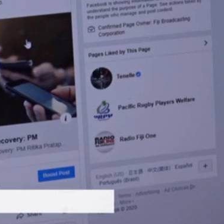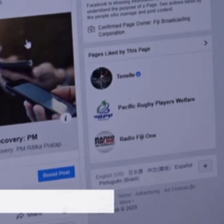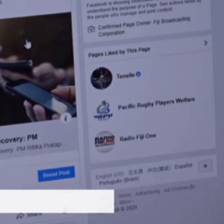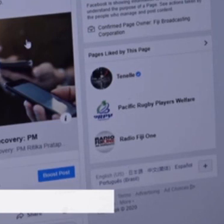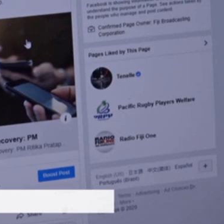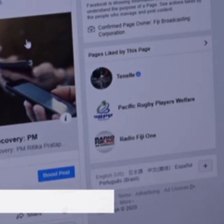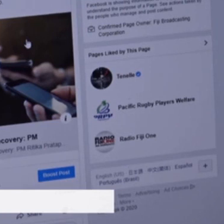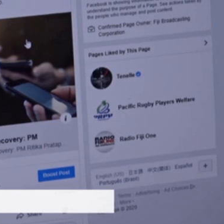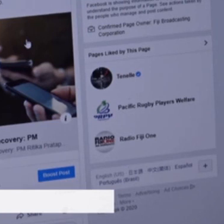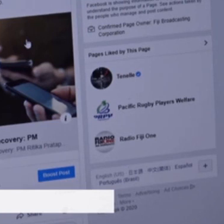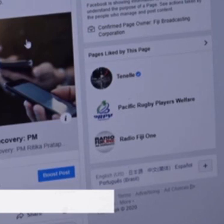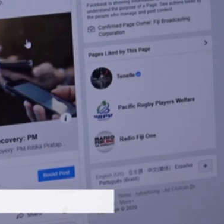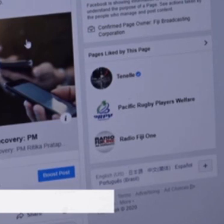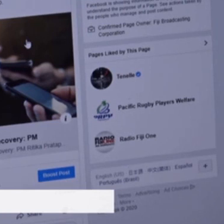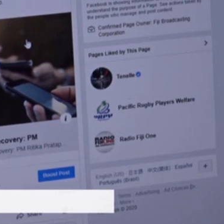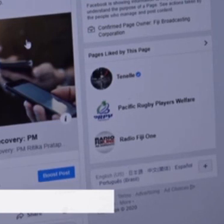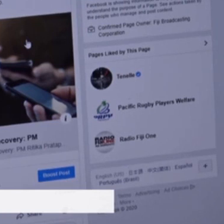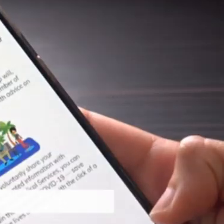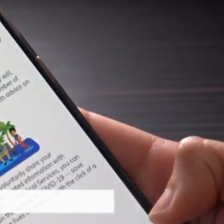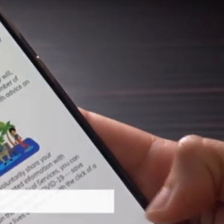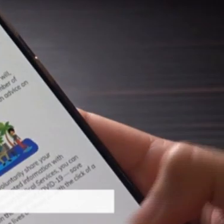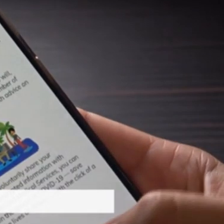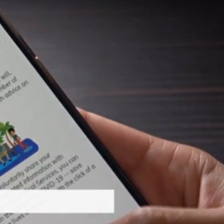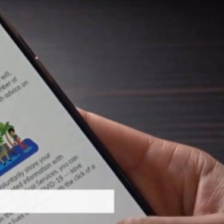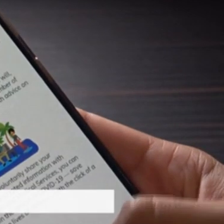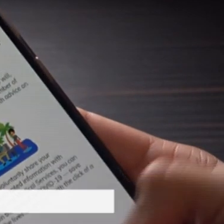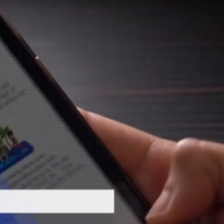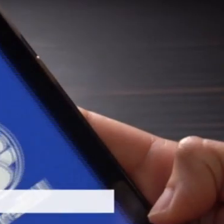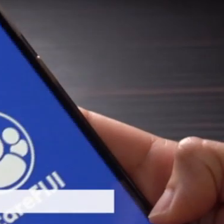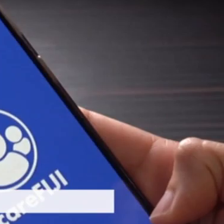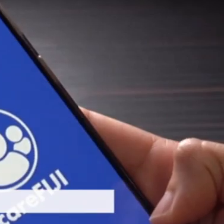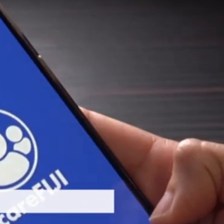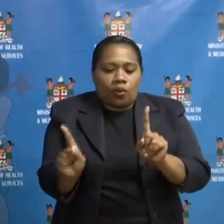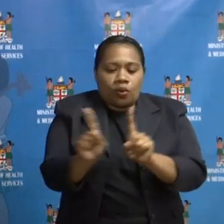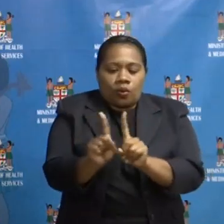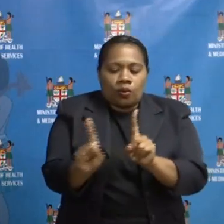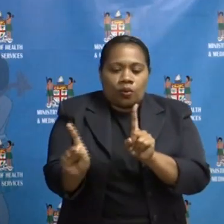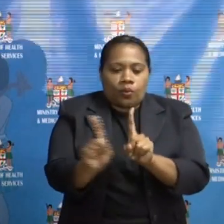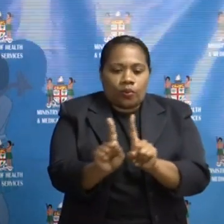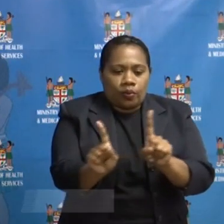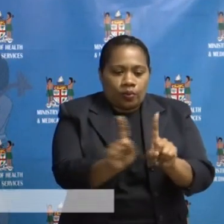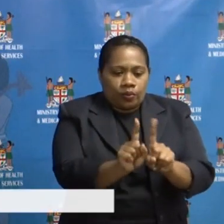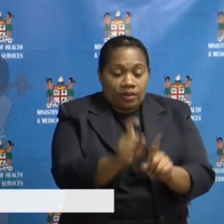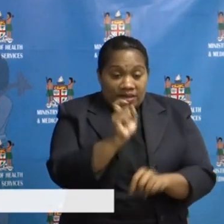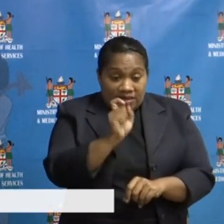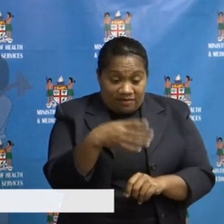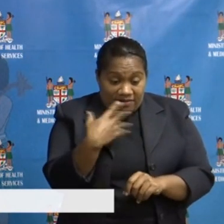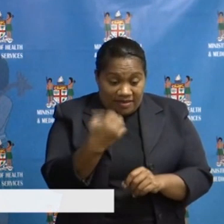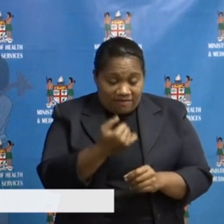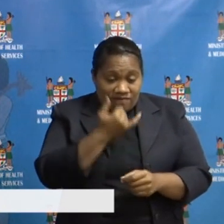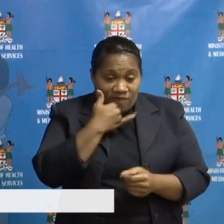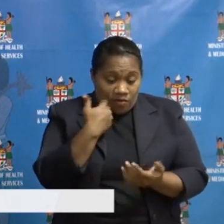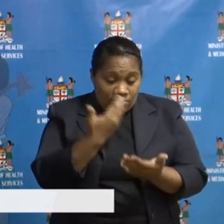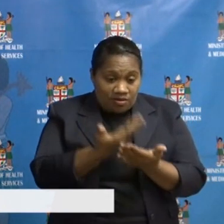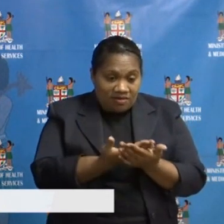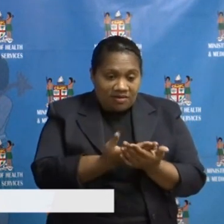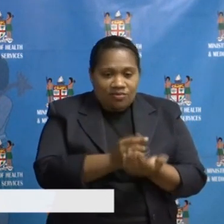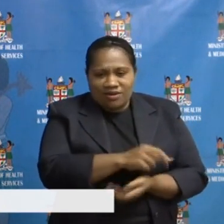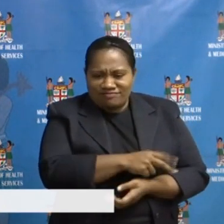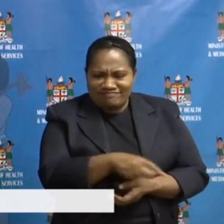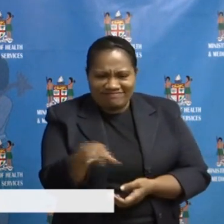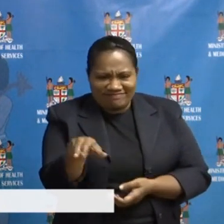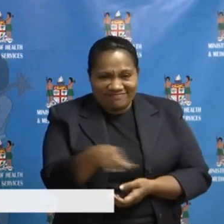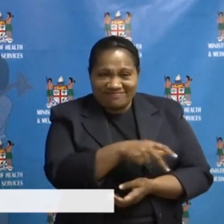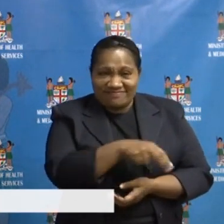feature on her smartphone had been turned off. If she had her CareFiji app on while she was moving up and down